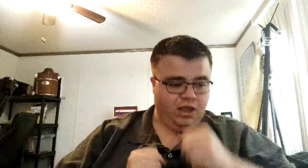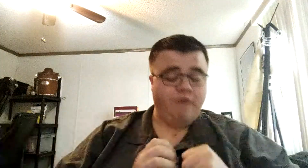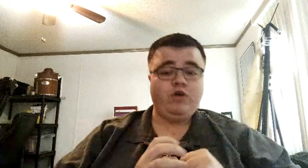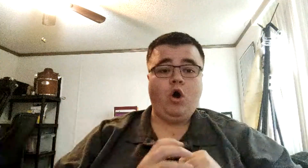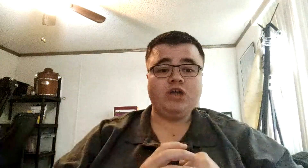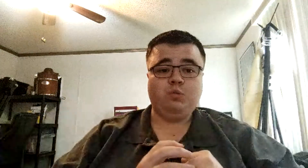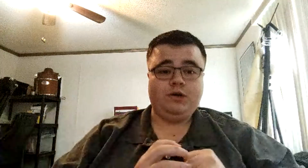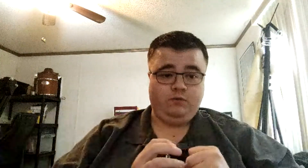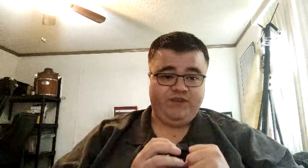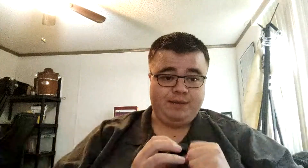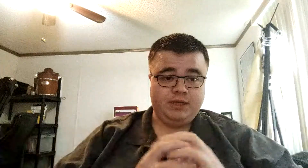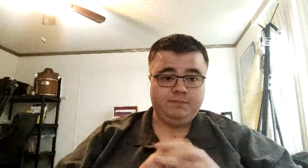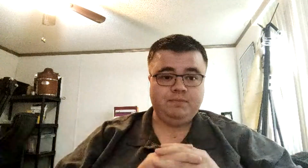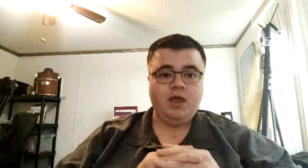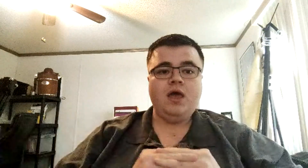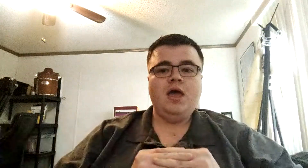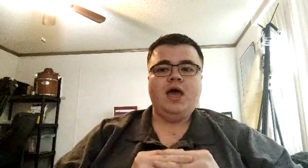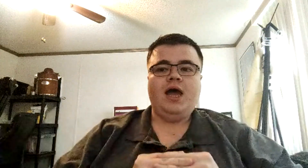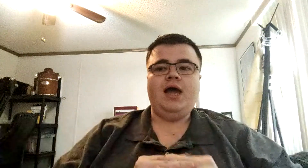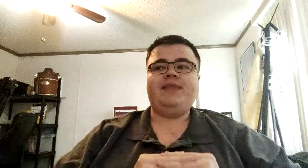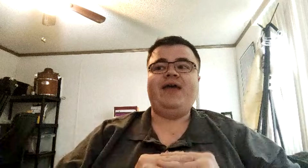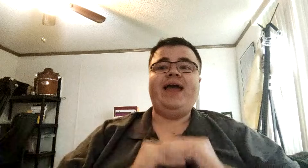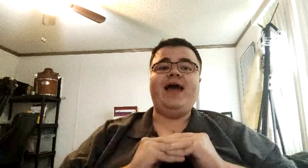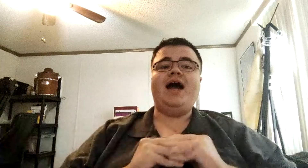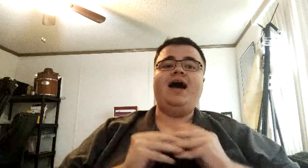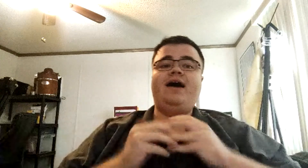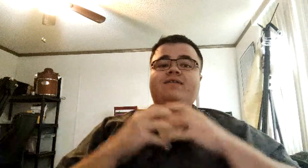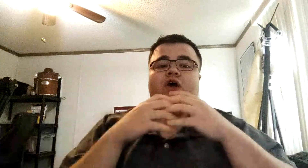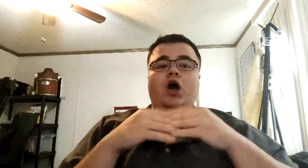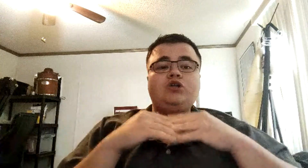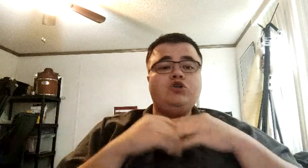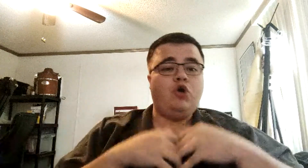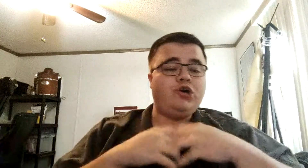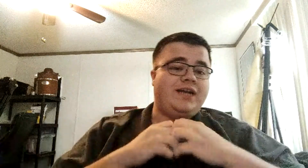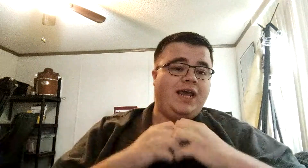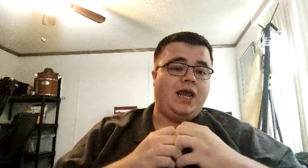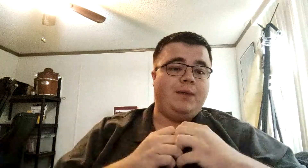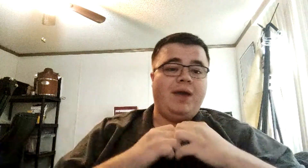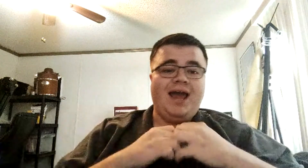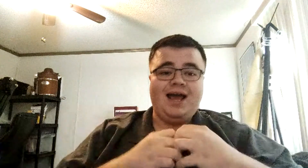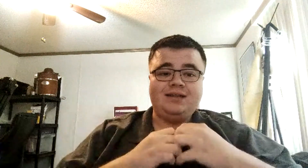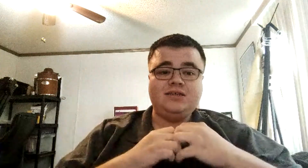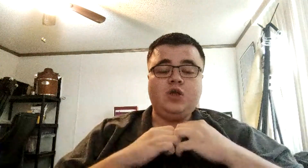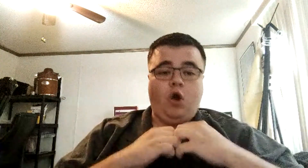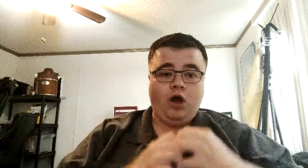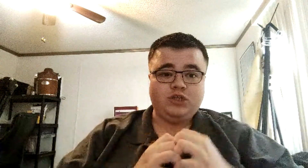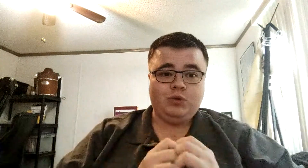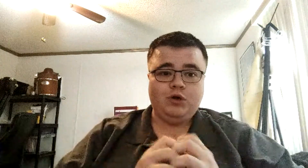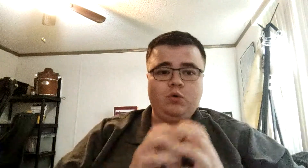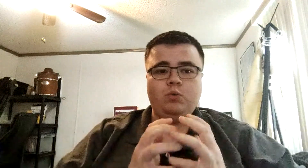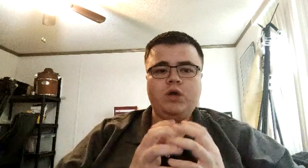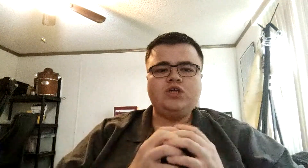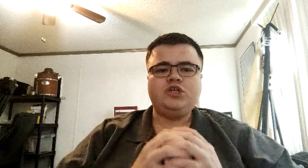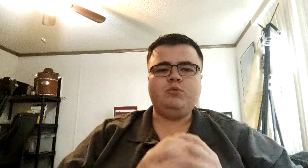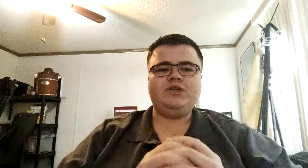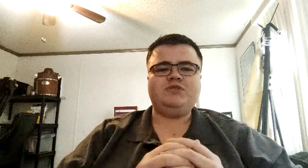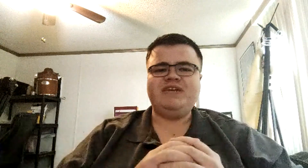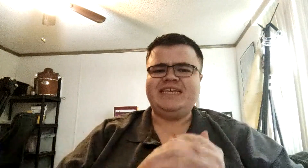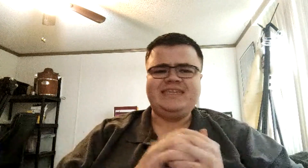of Coxwell family. And they had a daughter named Alice Coxwell.